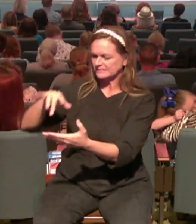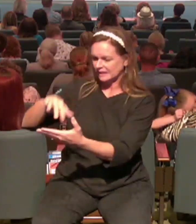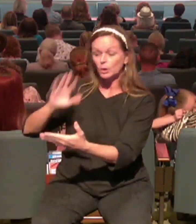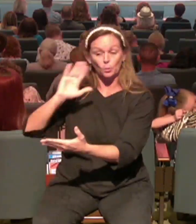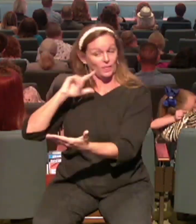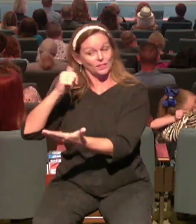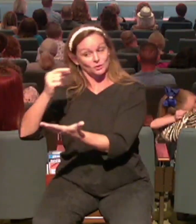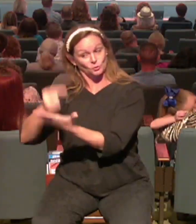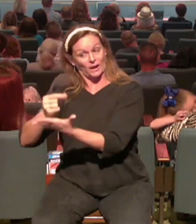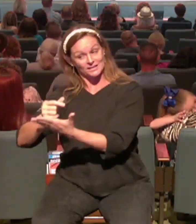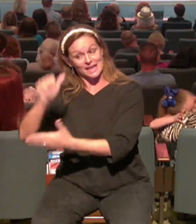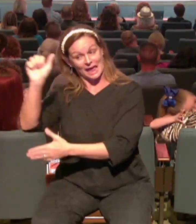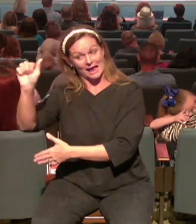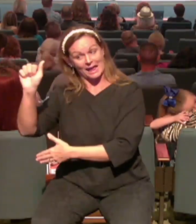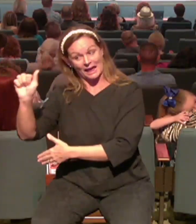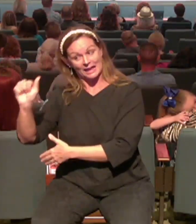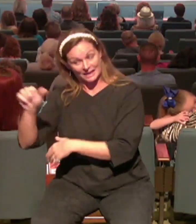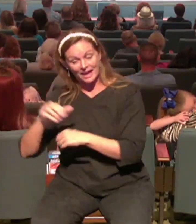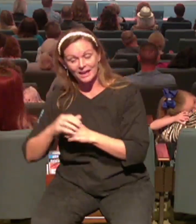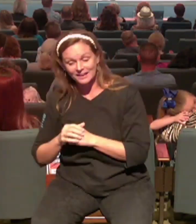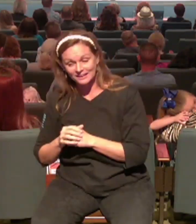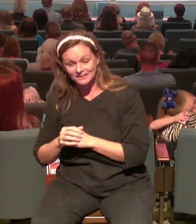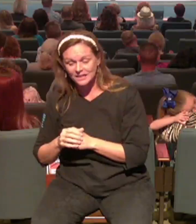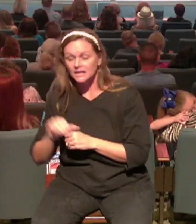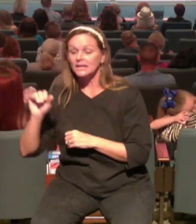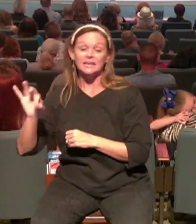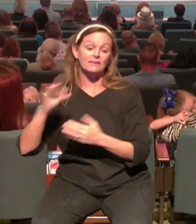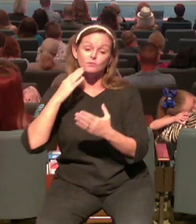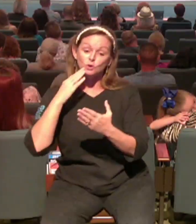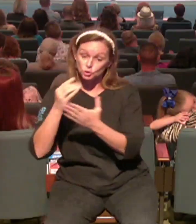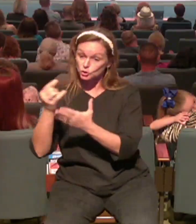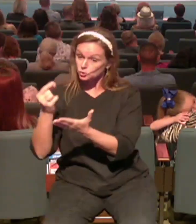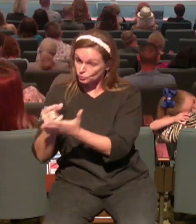trophy, maybe a scholarship, you know. All the parents said, please God, you know.